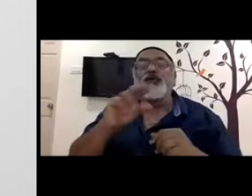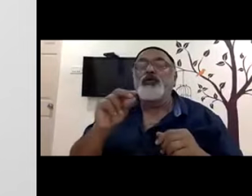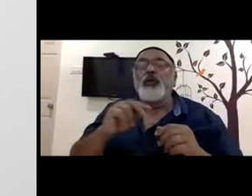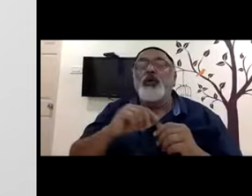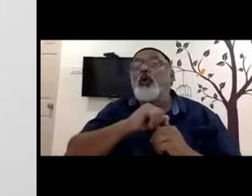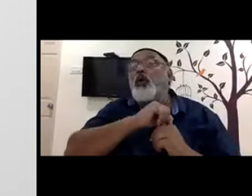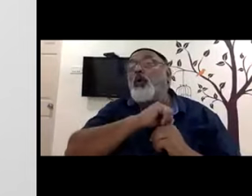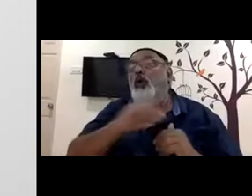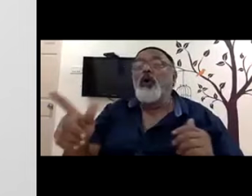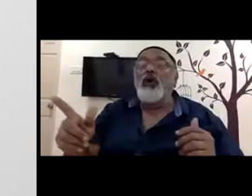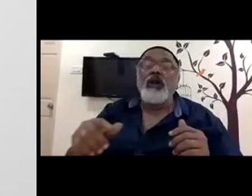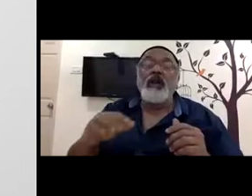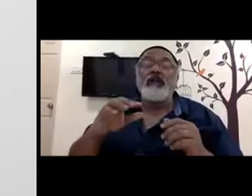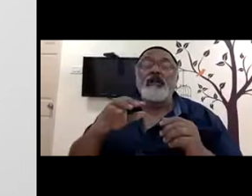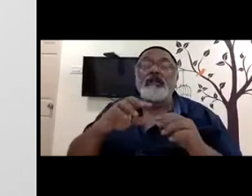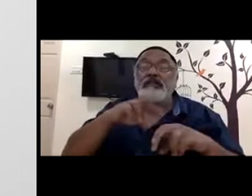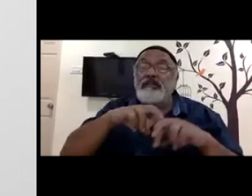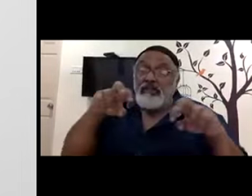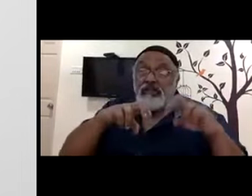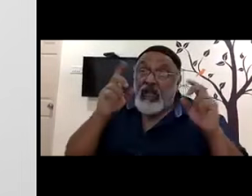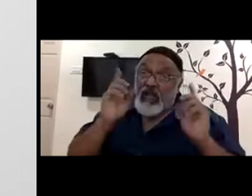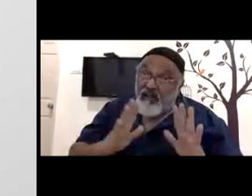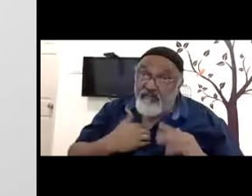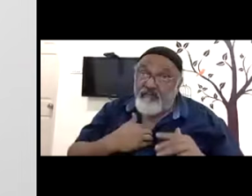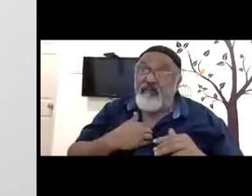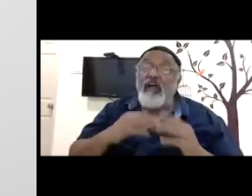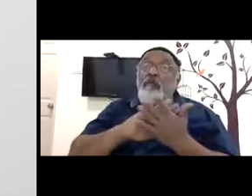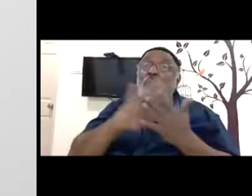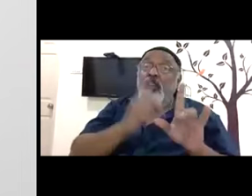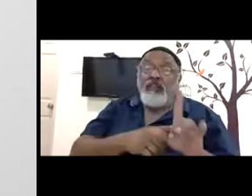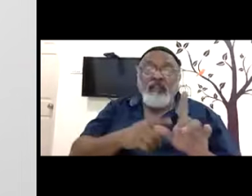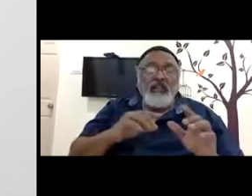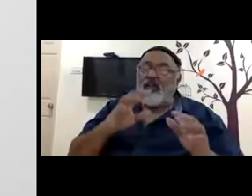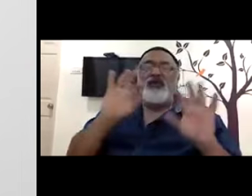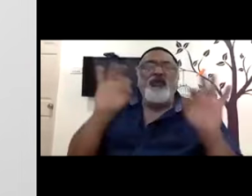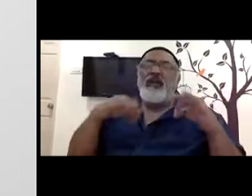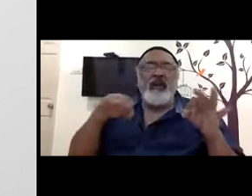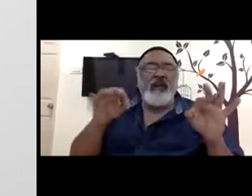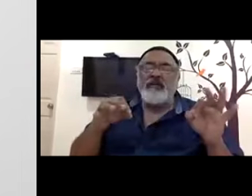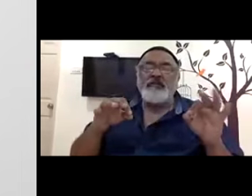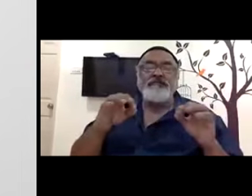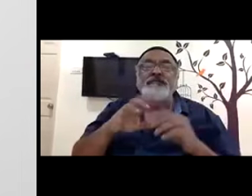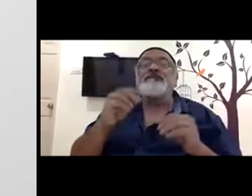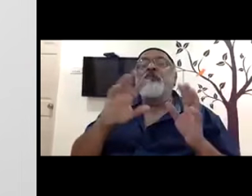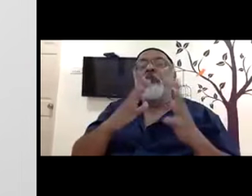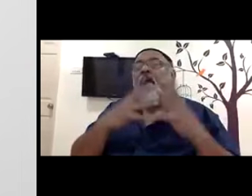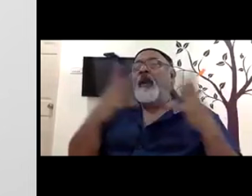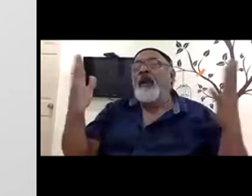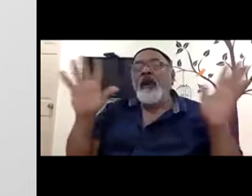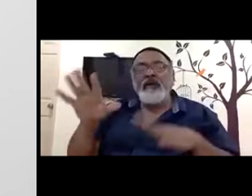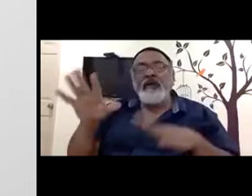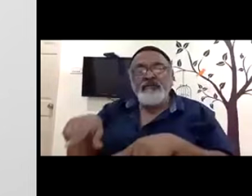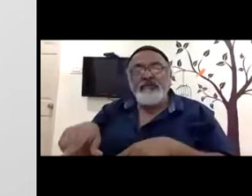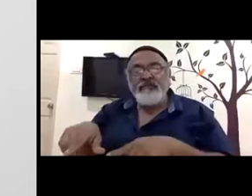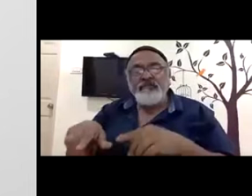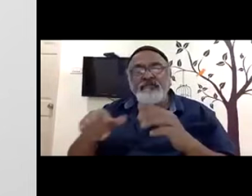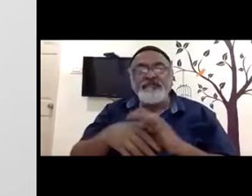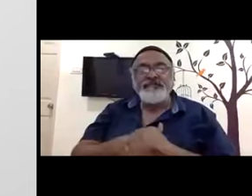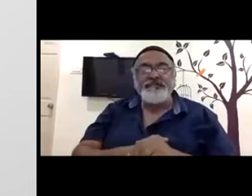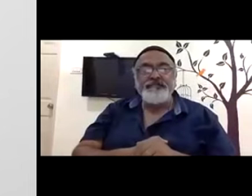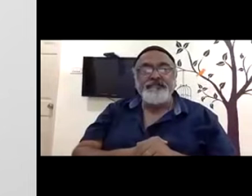on the approach that you're taking, do have an hypothesis and tested through the analysis, and